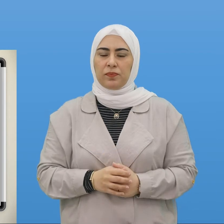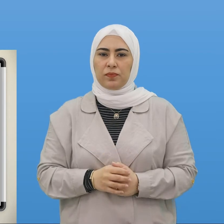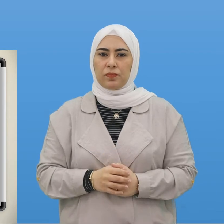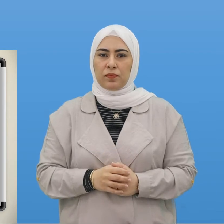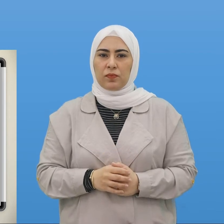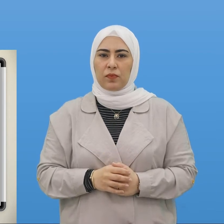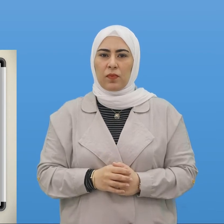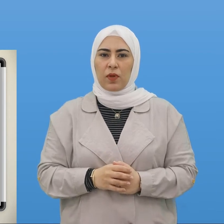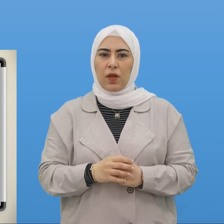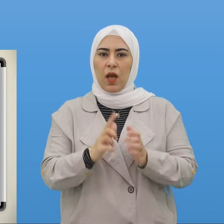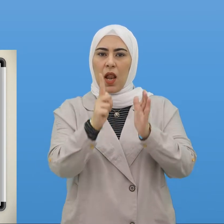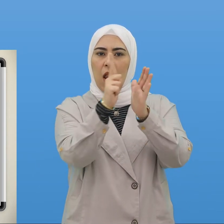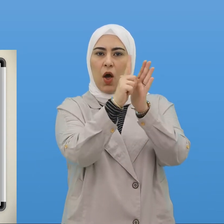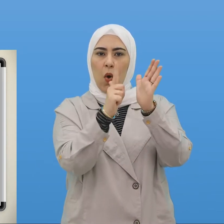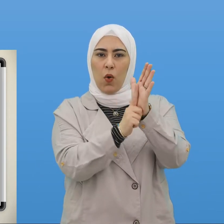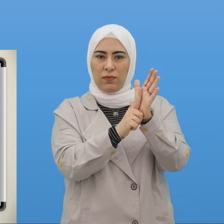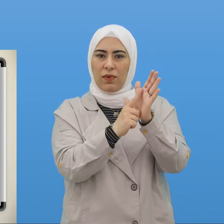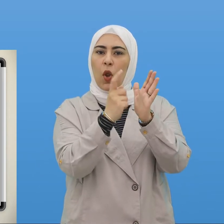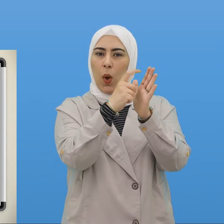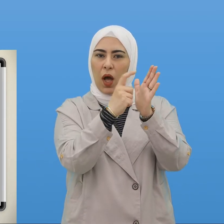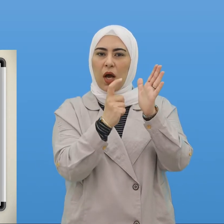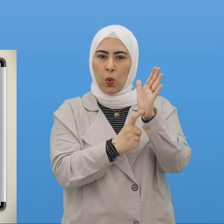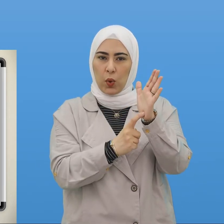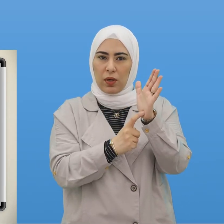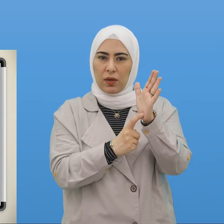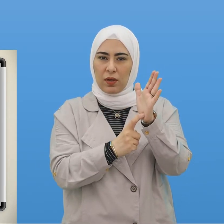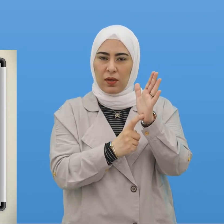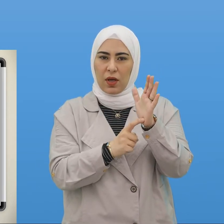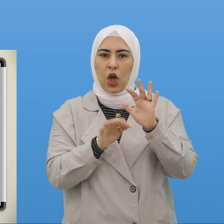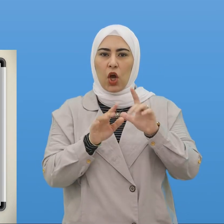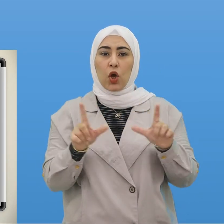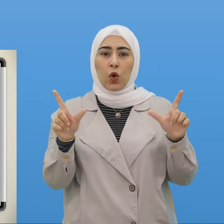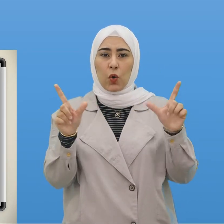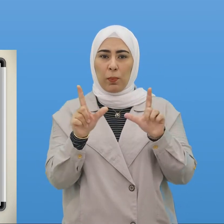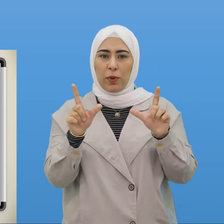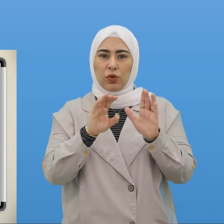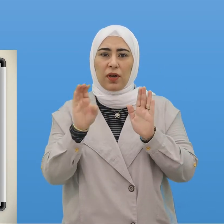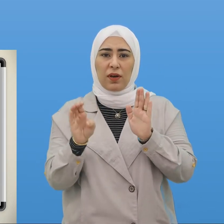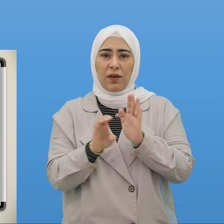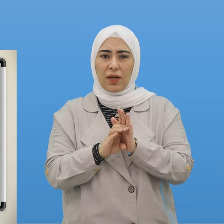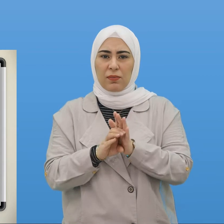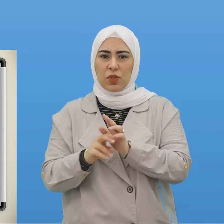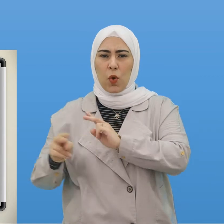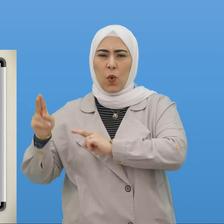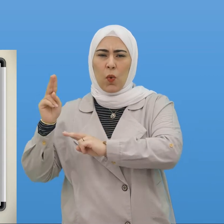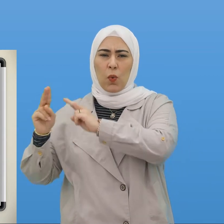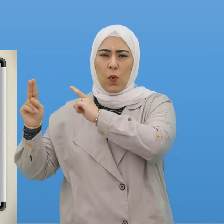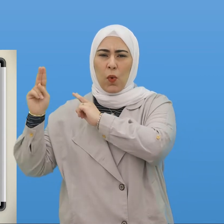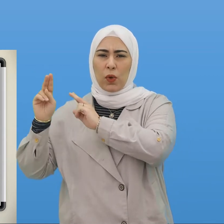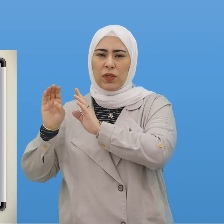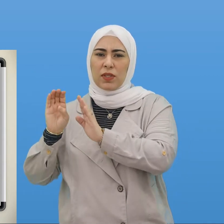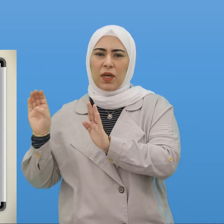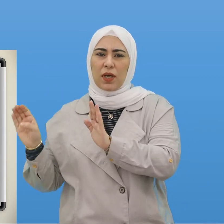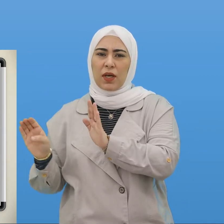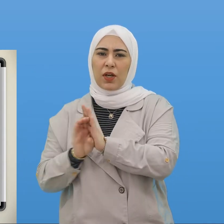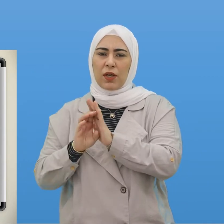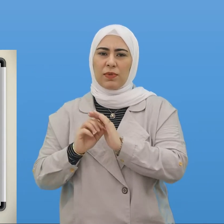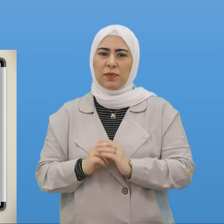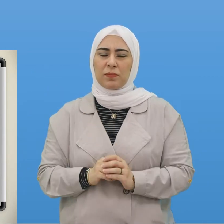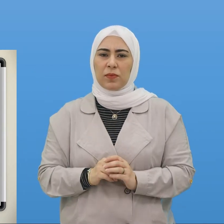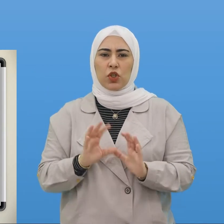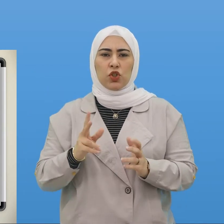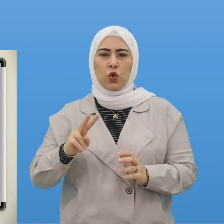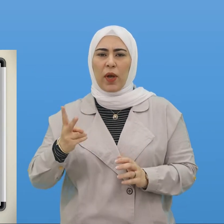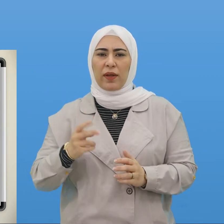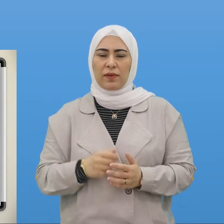we have the law, we have computer crimes with techno criminals, and we have traditional crimes. Let's take a look at